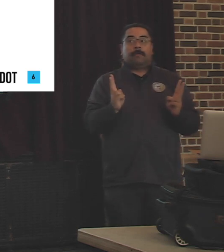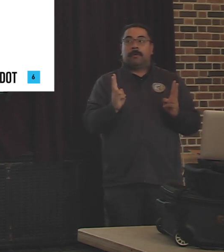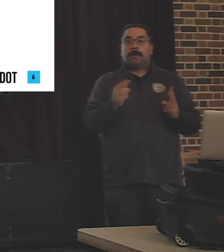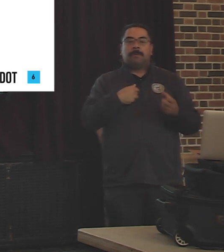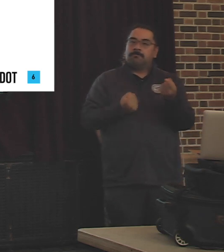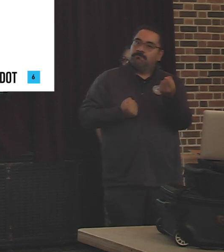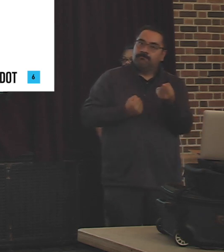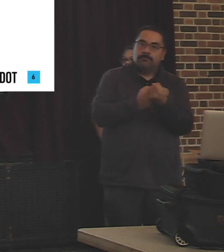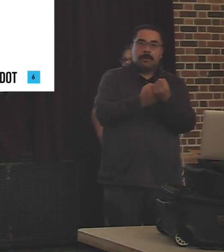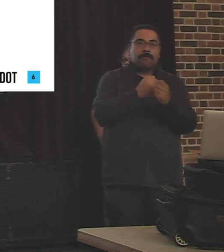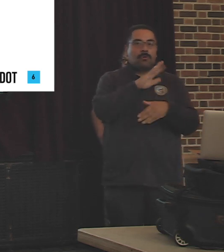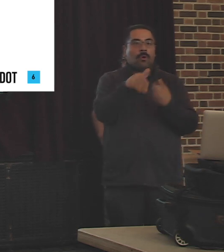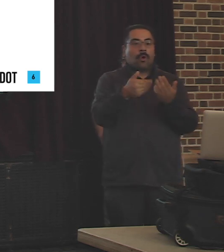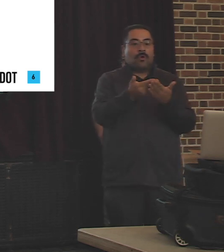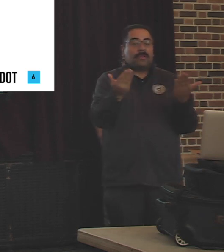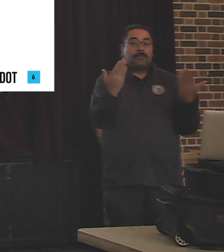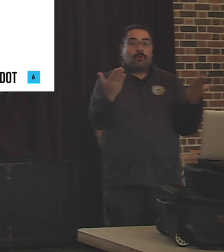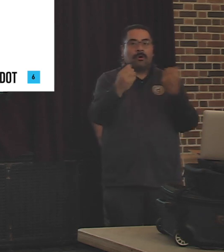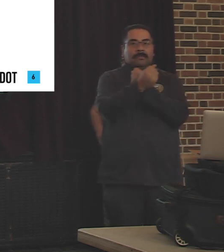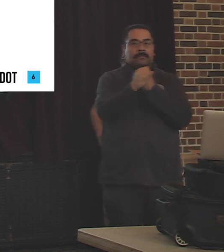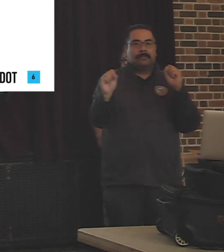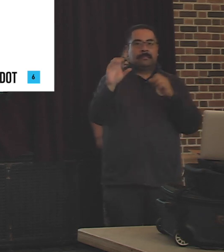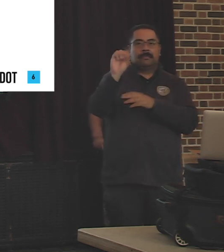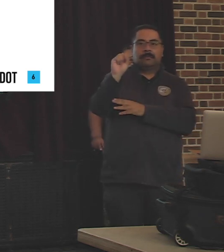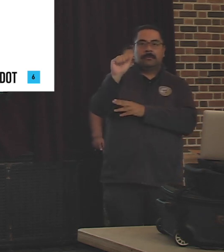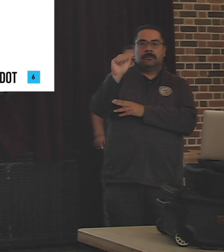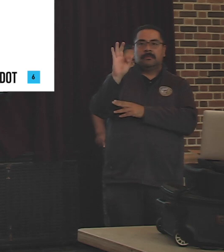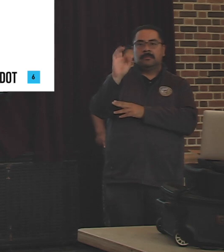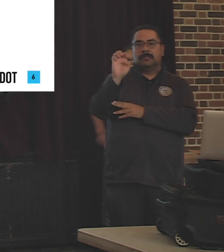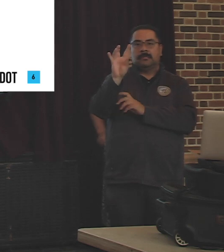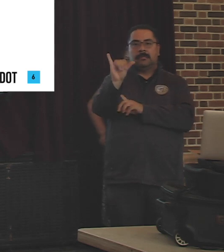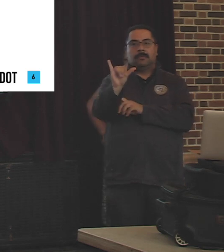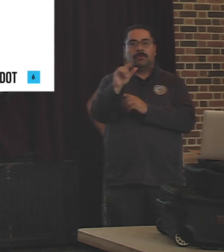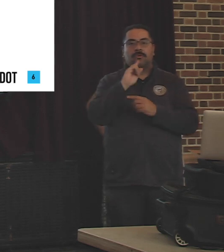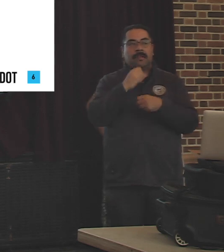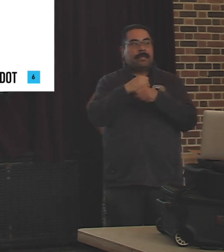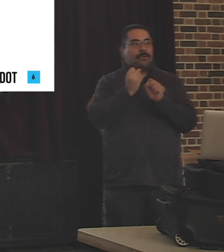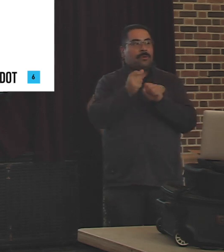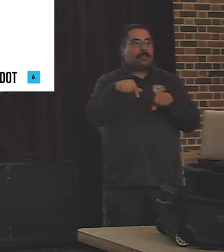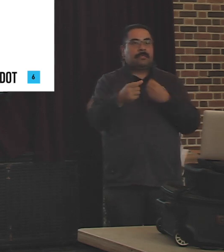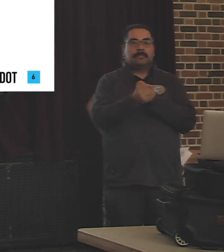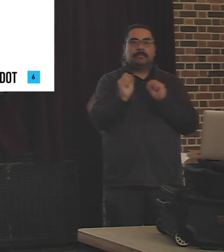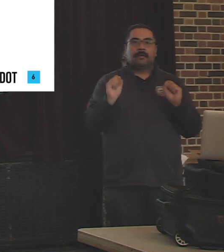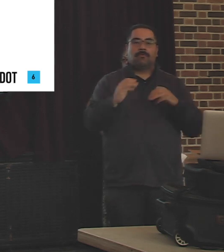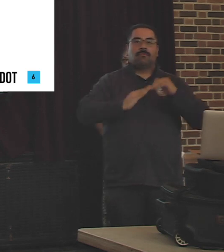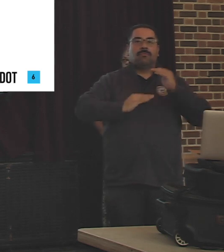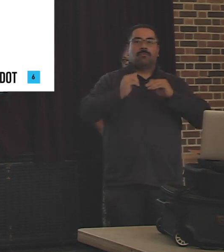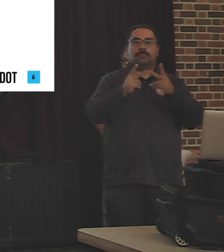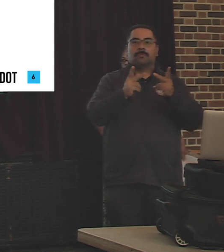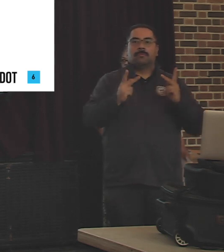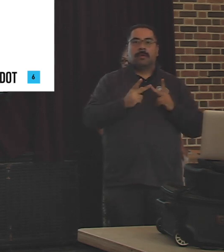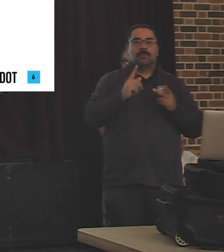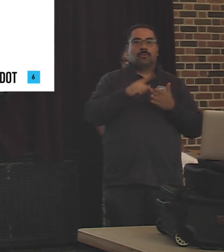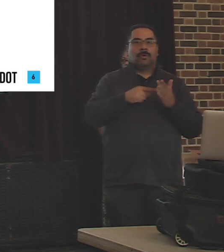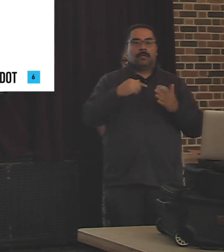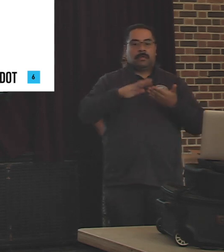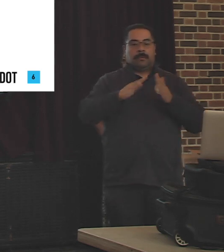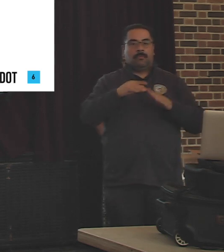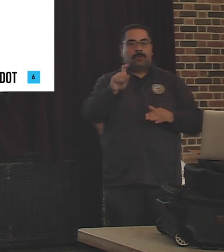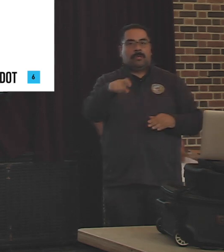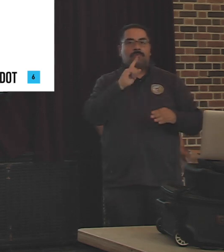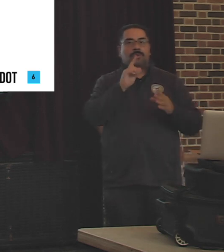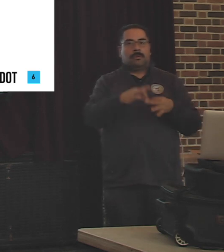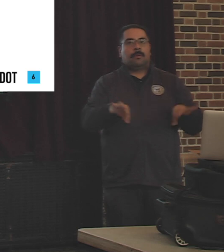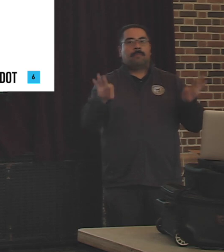an advocate of all things safety in our community and really just creating these safe spaces and what's needed in the community, I think, that are important.